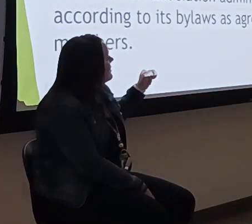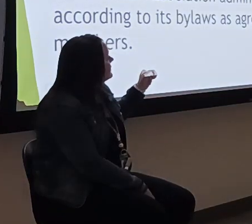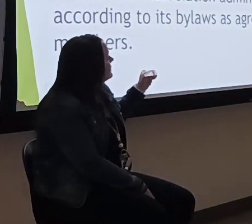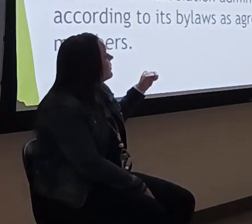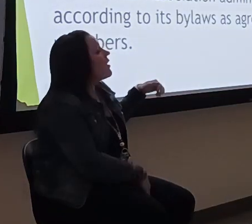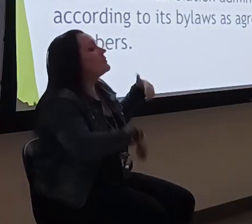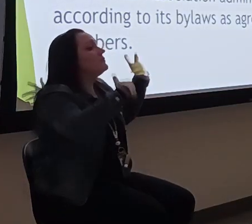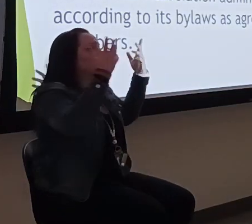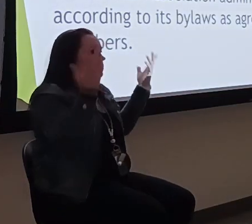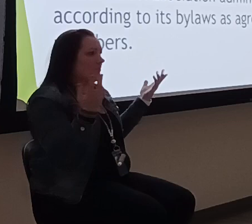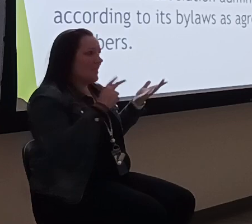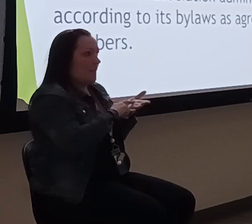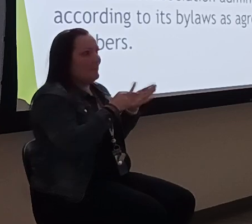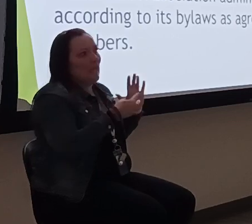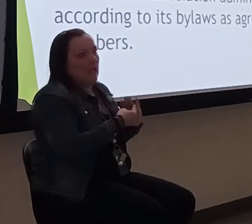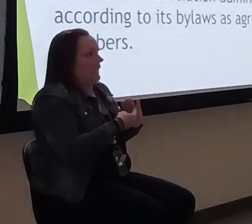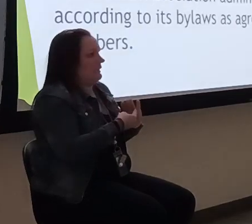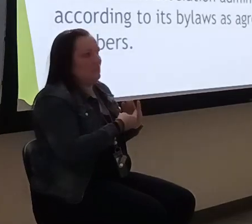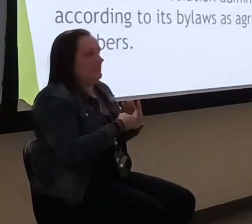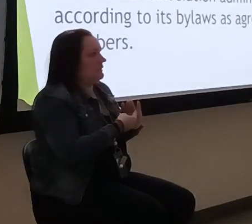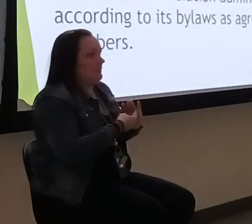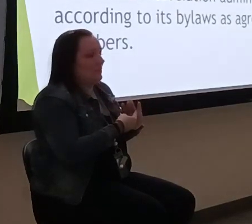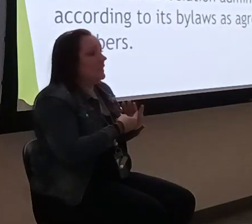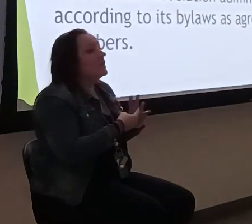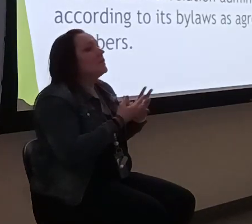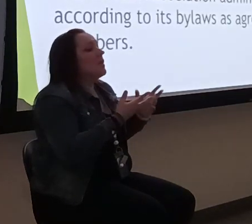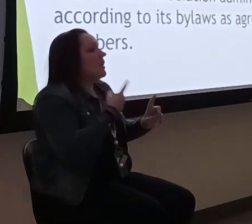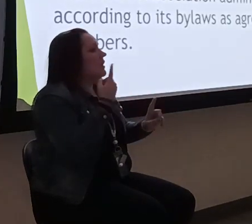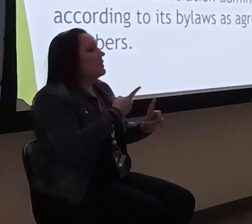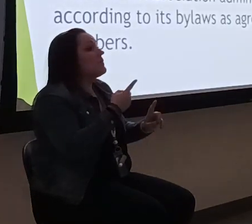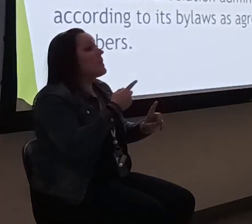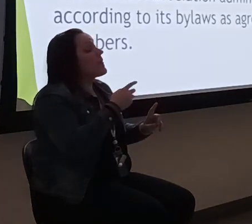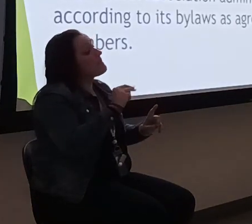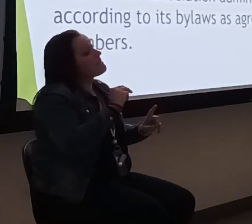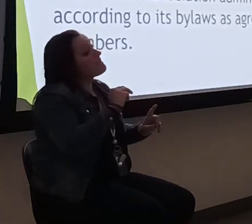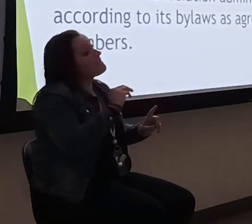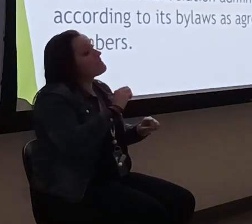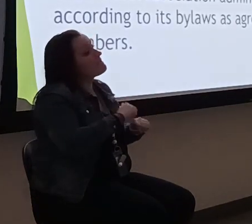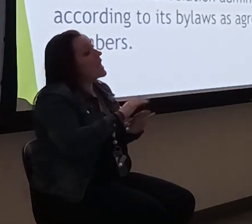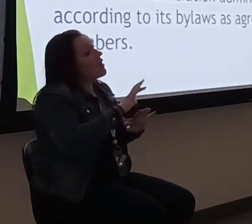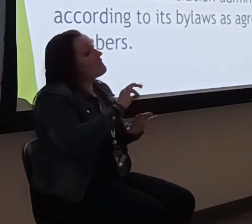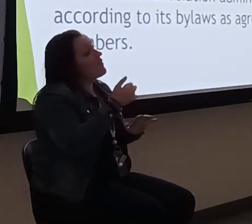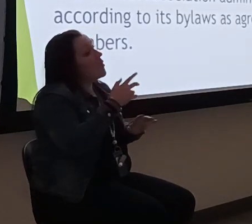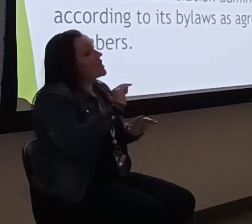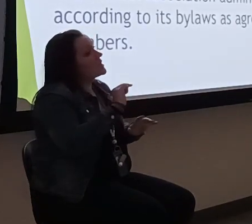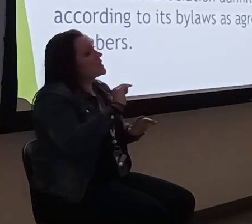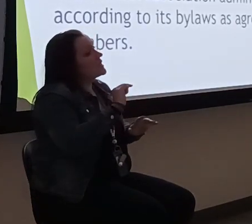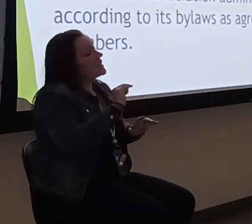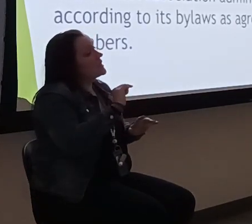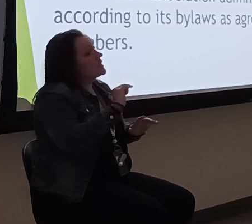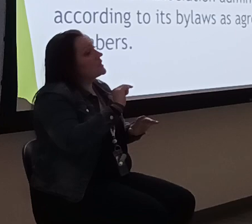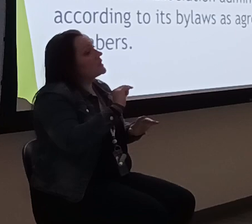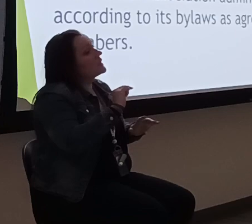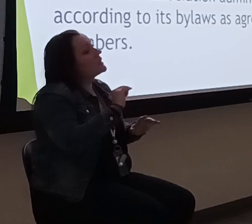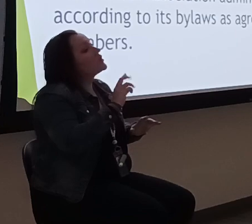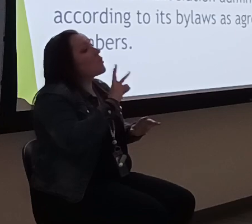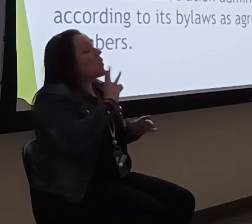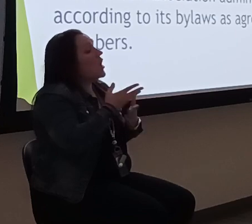So what does all this mean? So basically, Mount Fort Irrigation Company number 2's water right number is